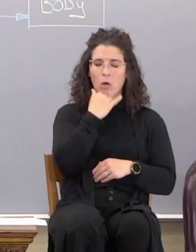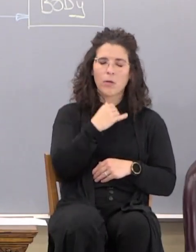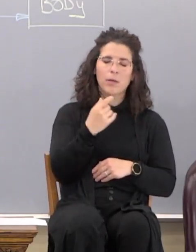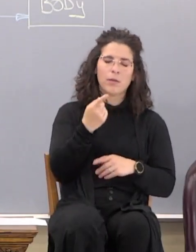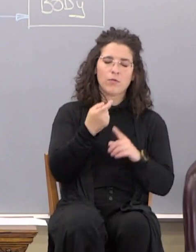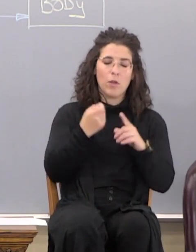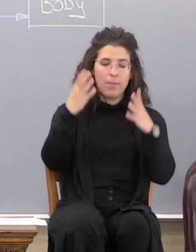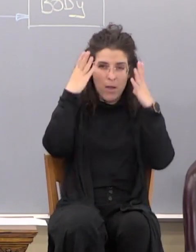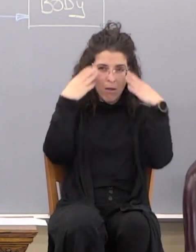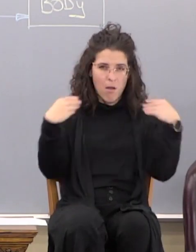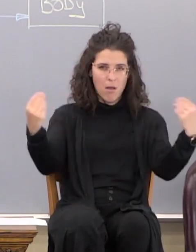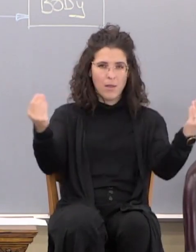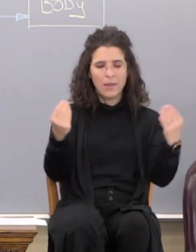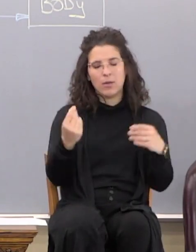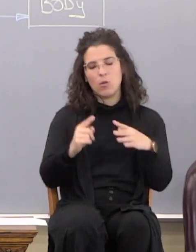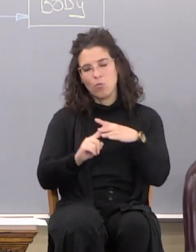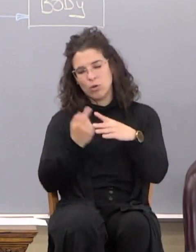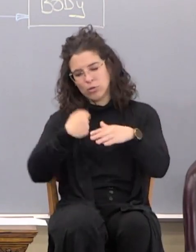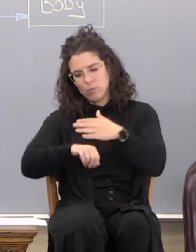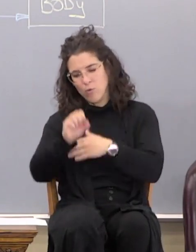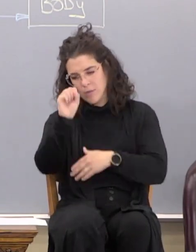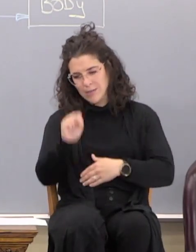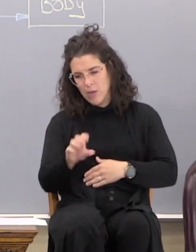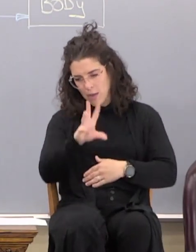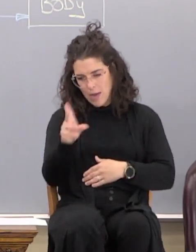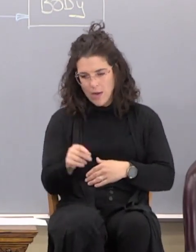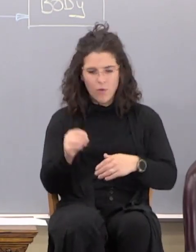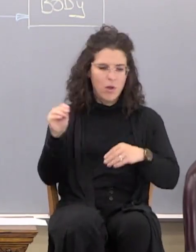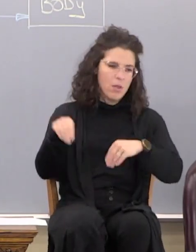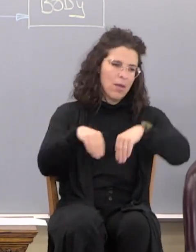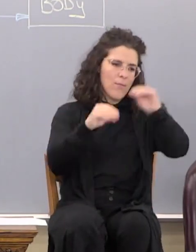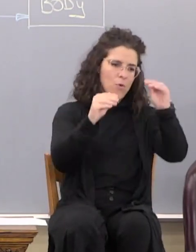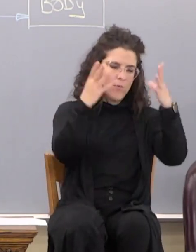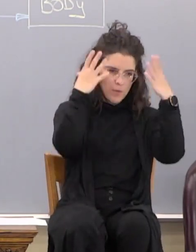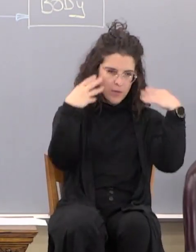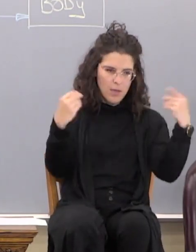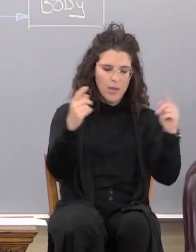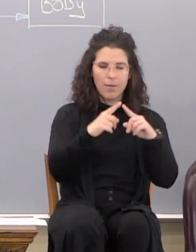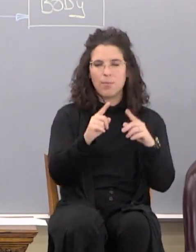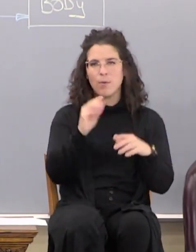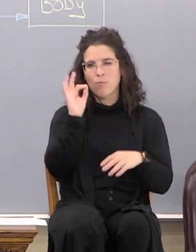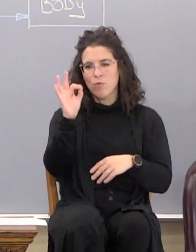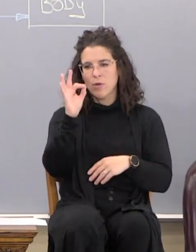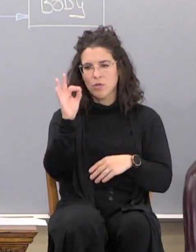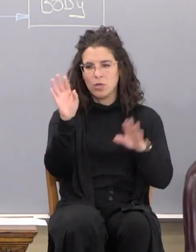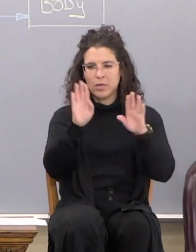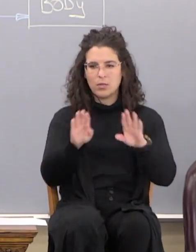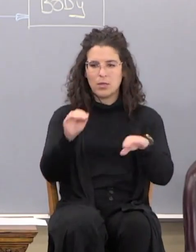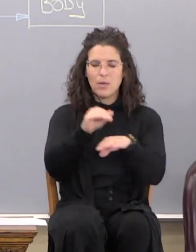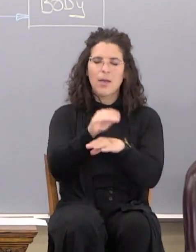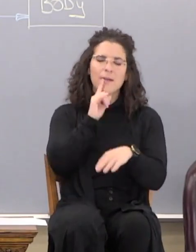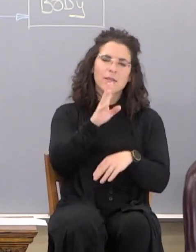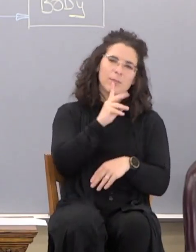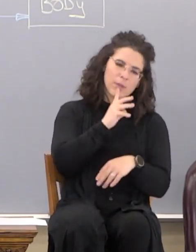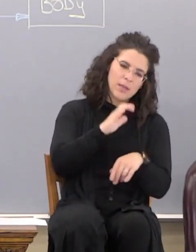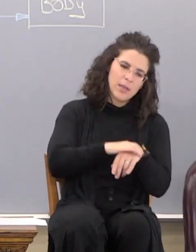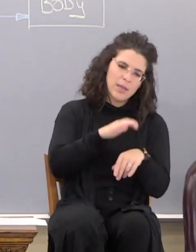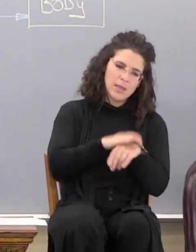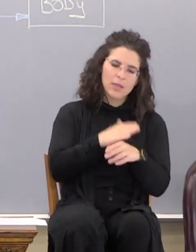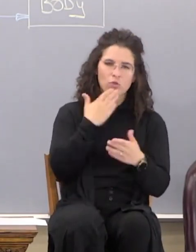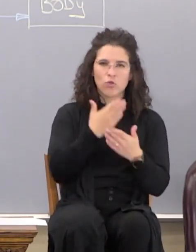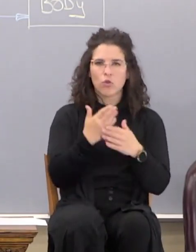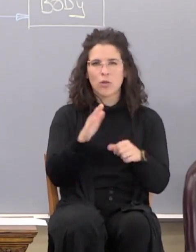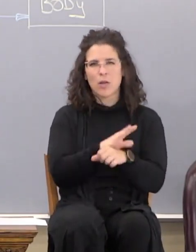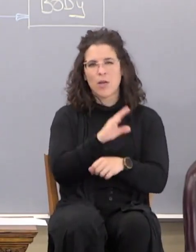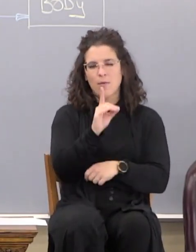preaching on Sunday night. Will be interesting to see what language he preaches in. He does speak English well enough. You know how